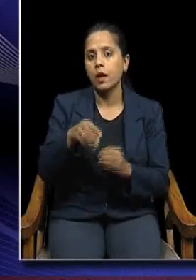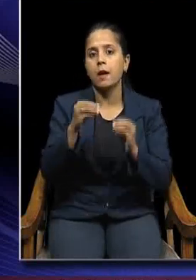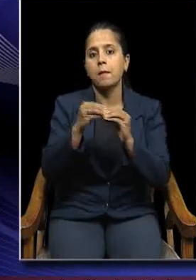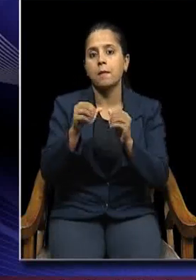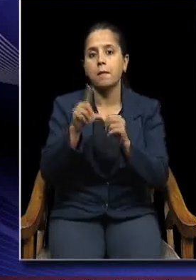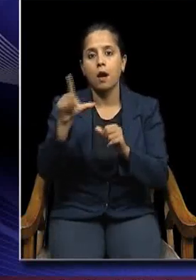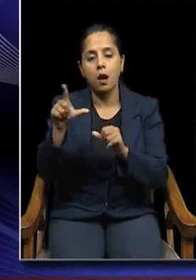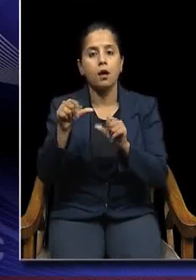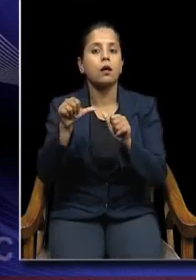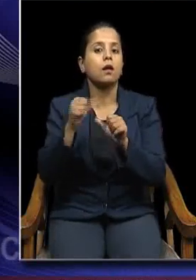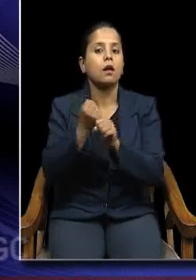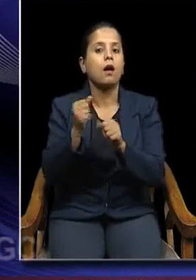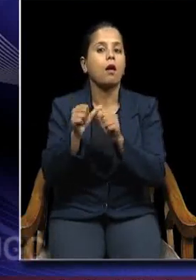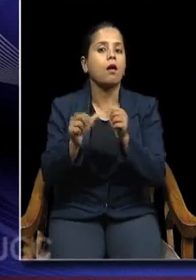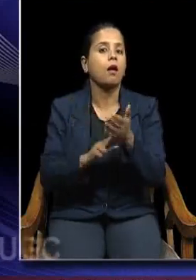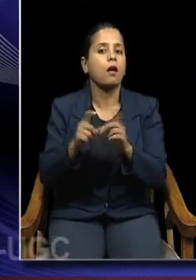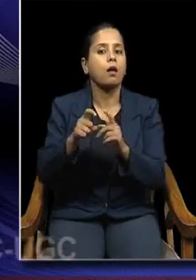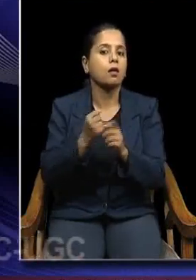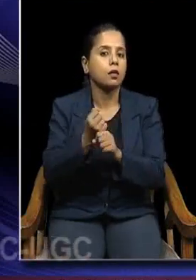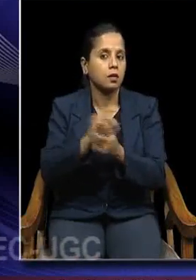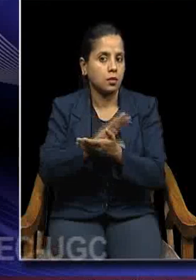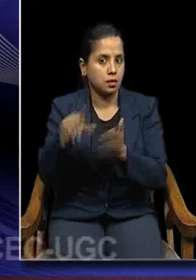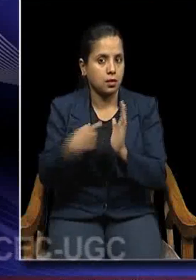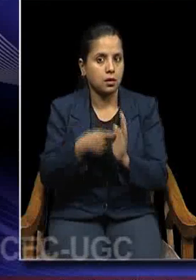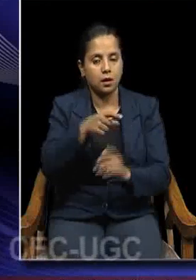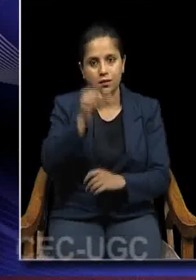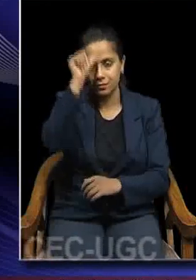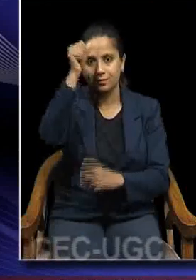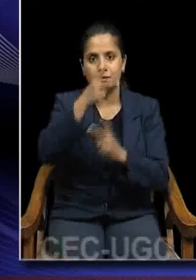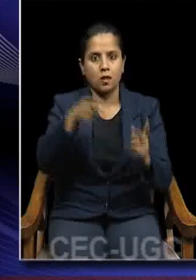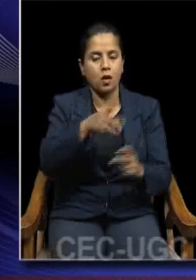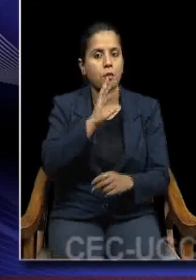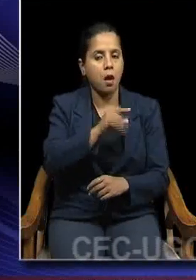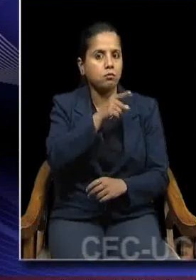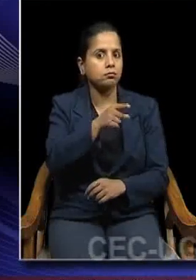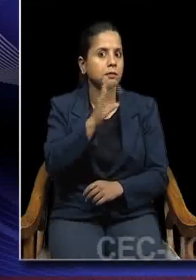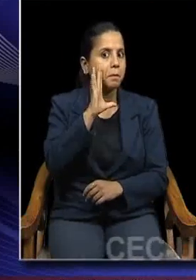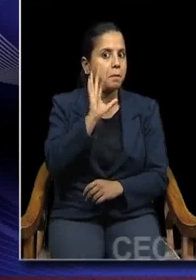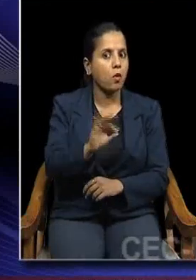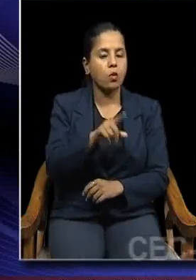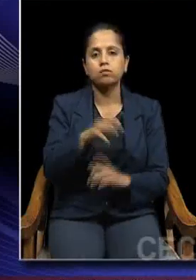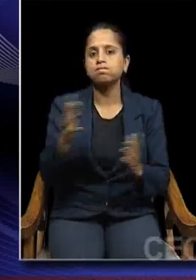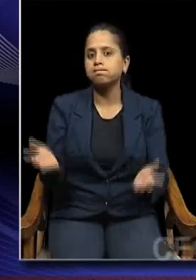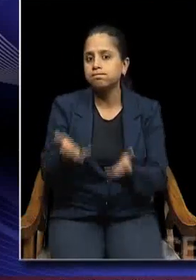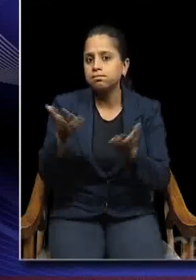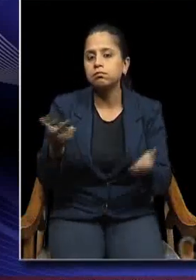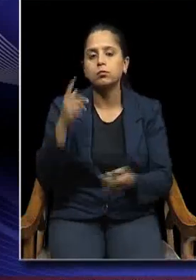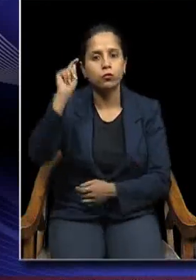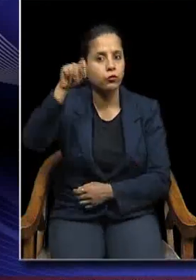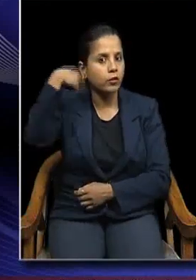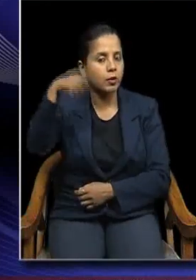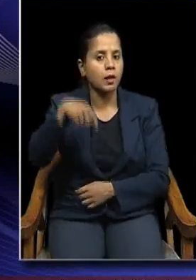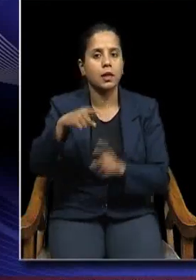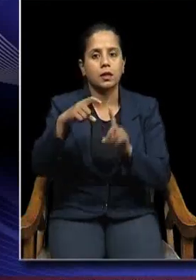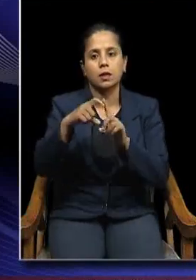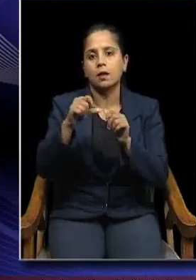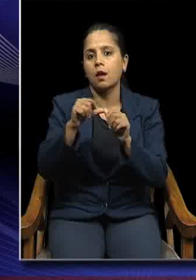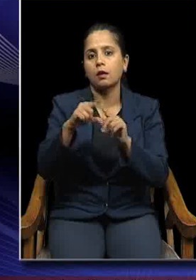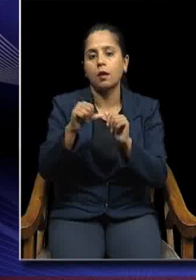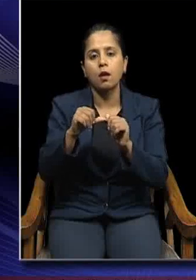Tilak, who definitely played an important role in that sense, that he promoted the films of Dada Sahab